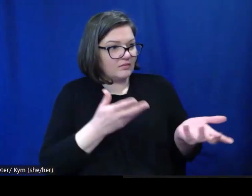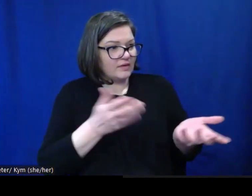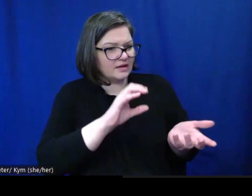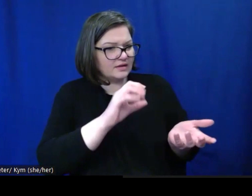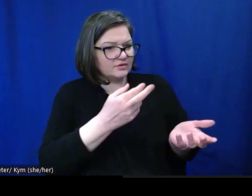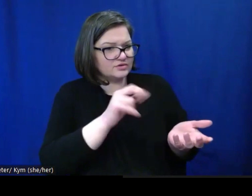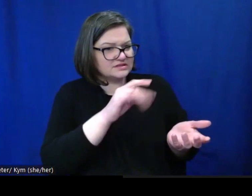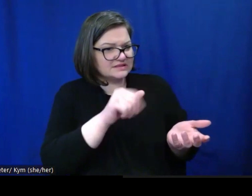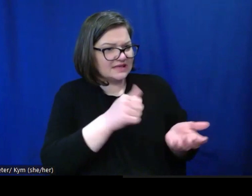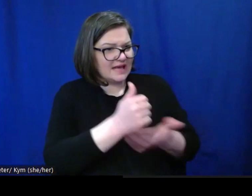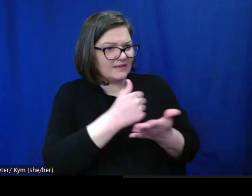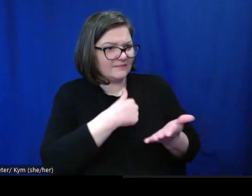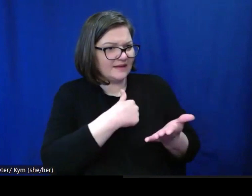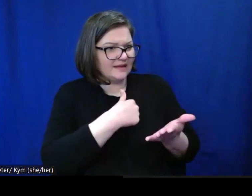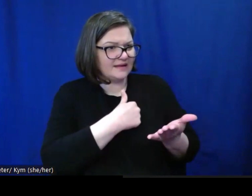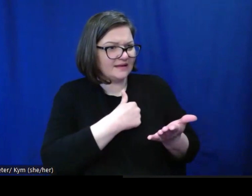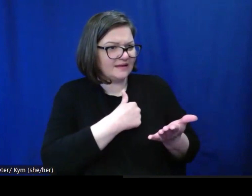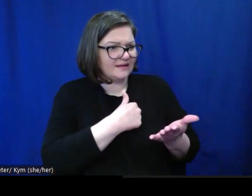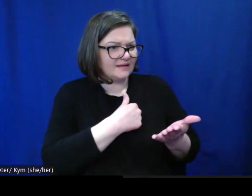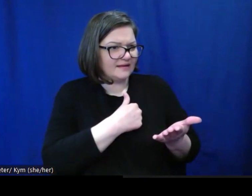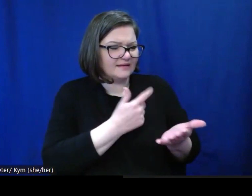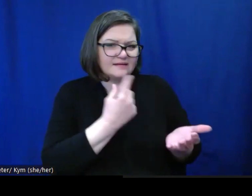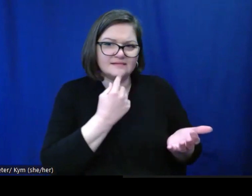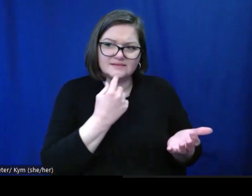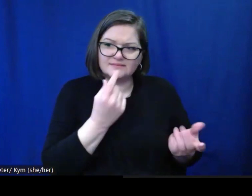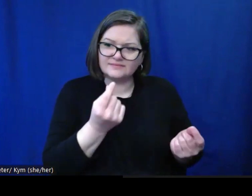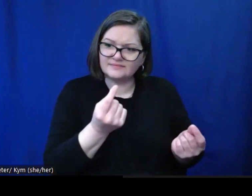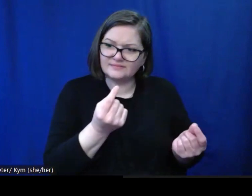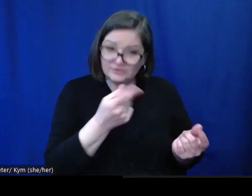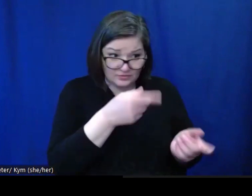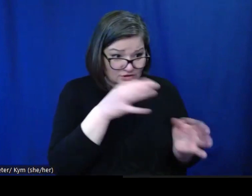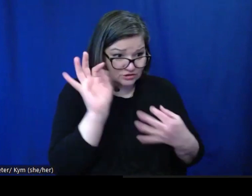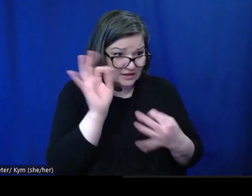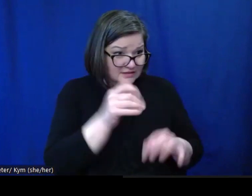was I talking? No, she can't even figure it out. You got distracted too.